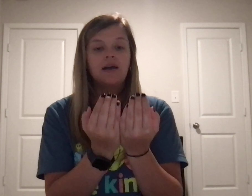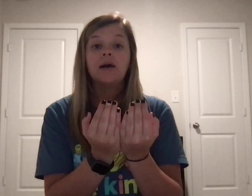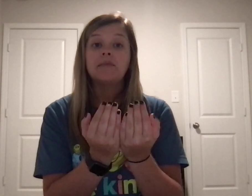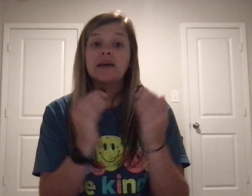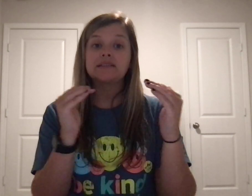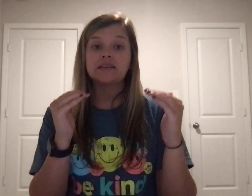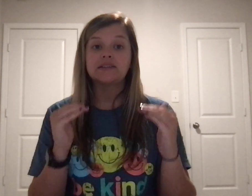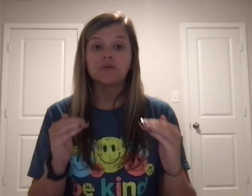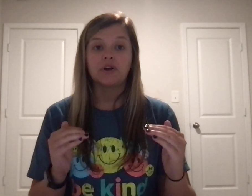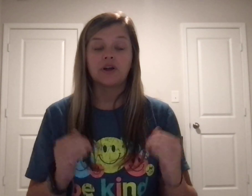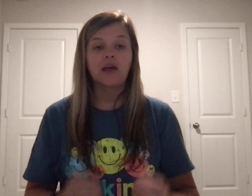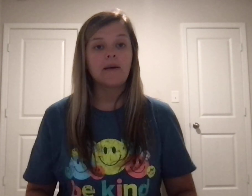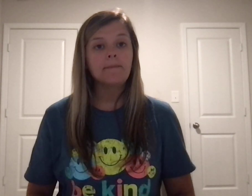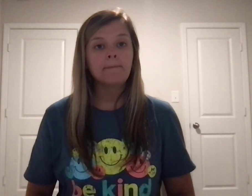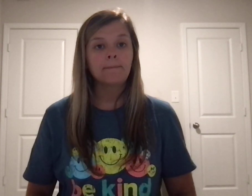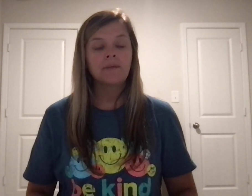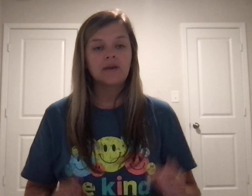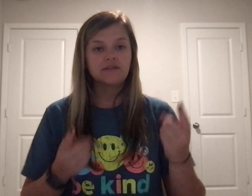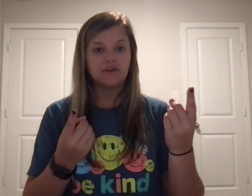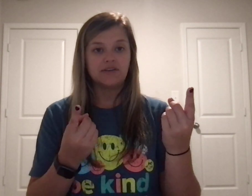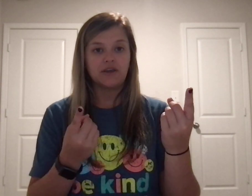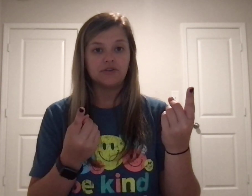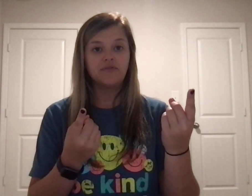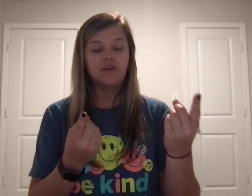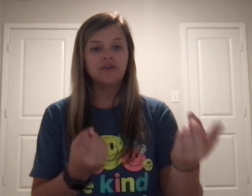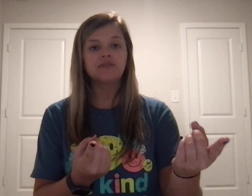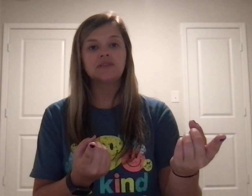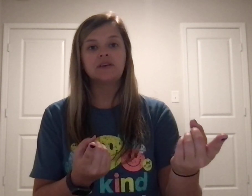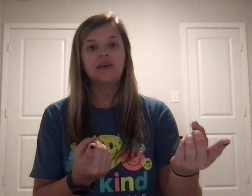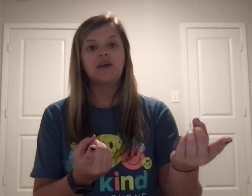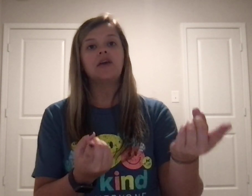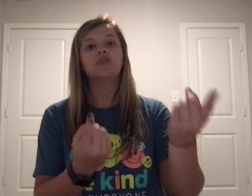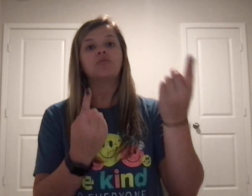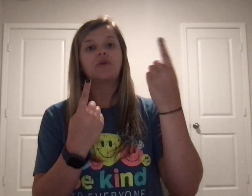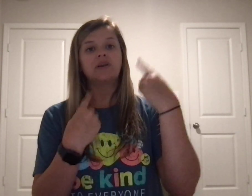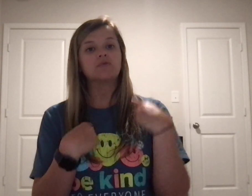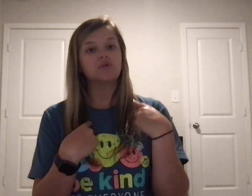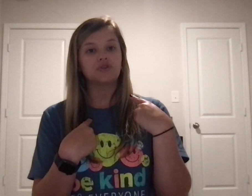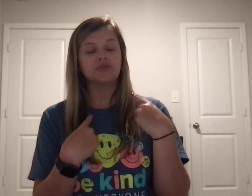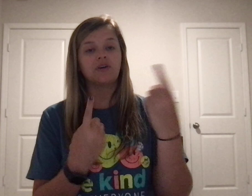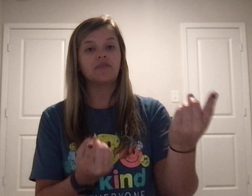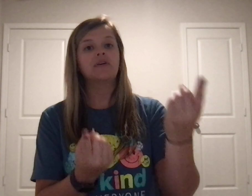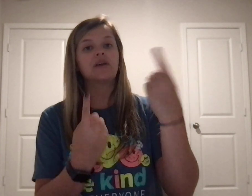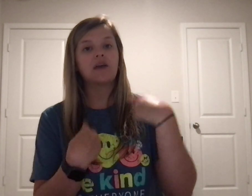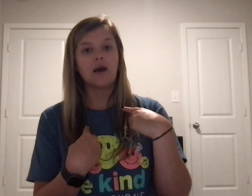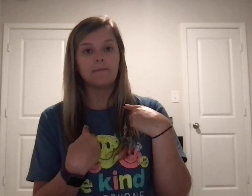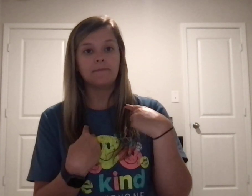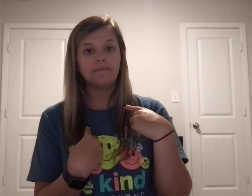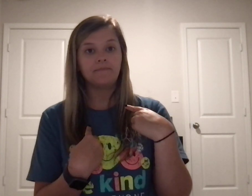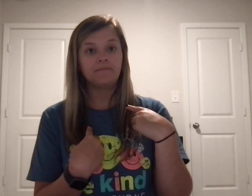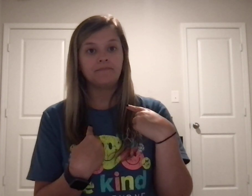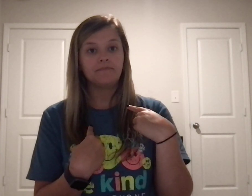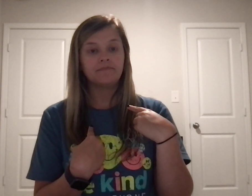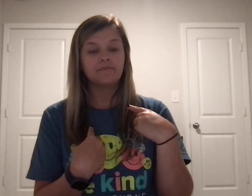Up next is the word come. So you take your 2 fingers and you're pointing them towards yourself. Come.